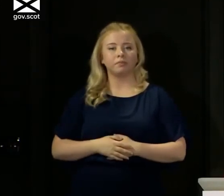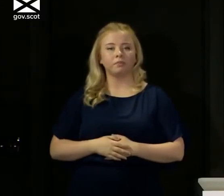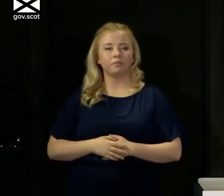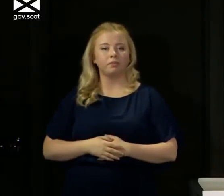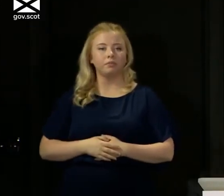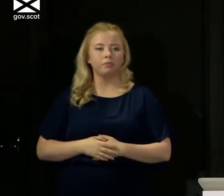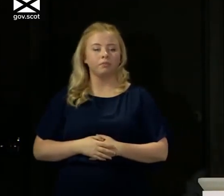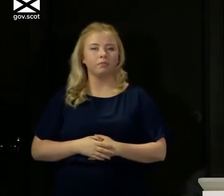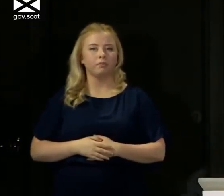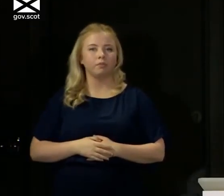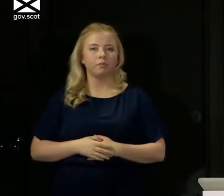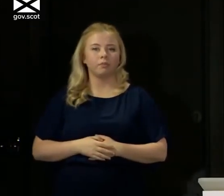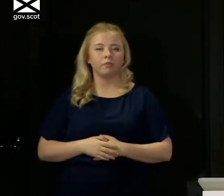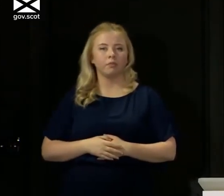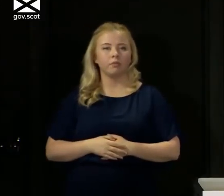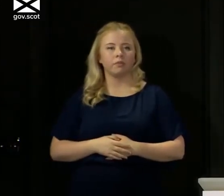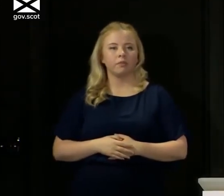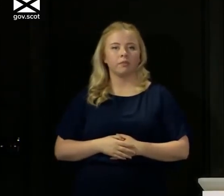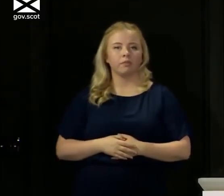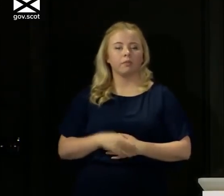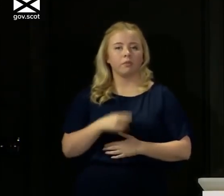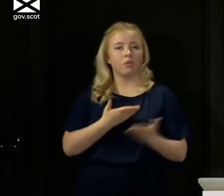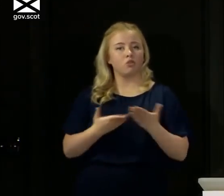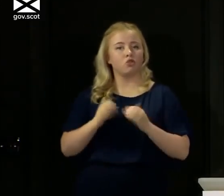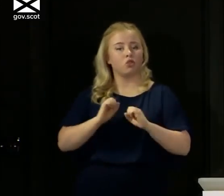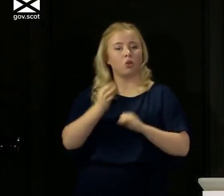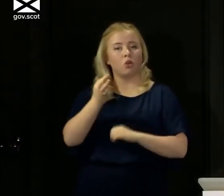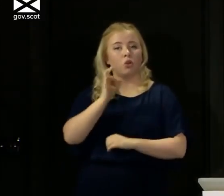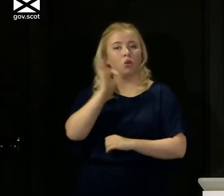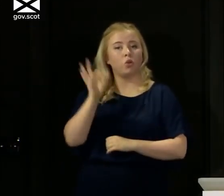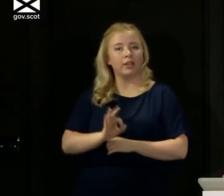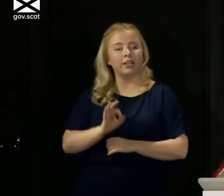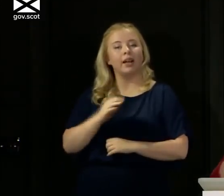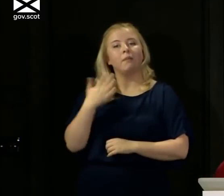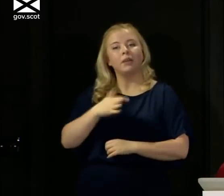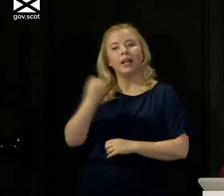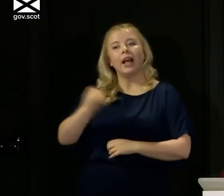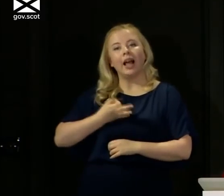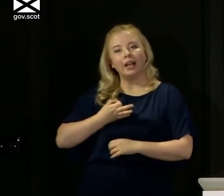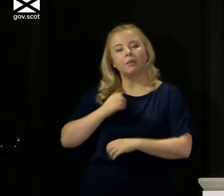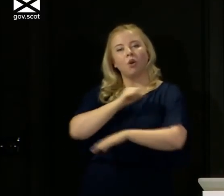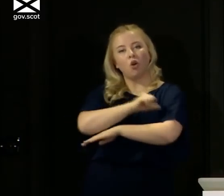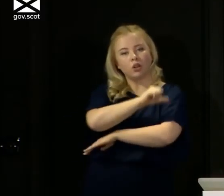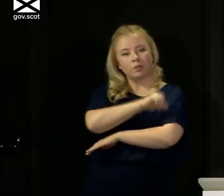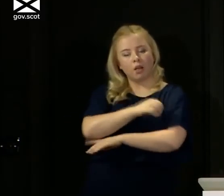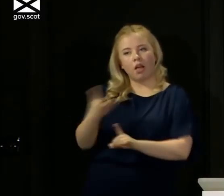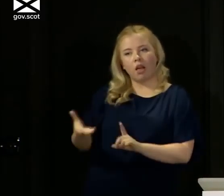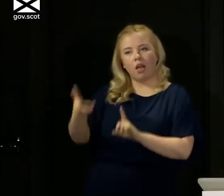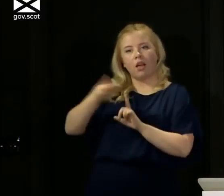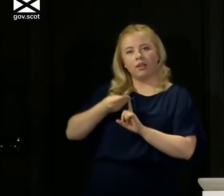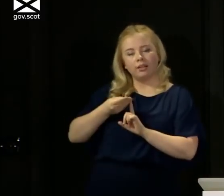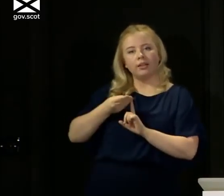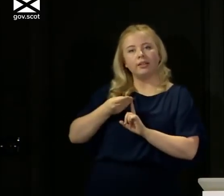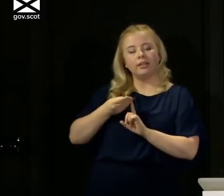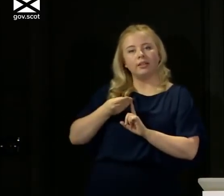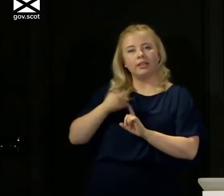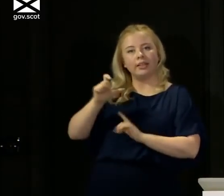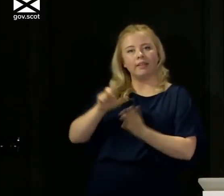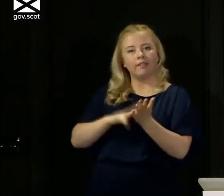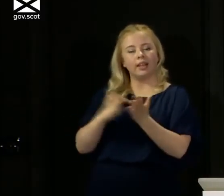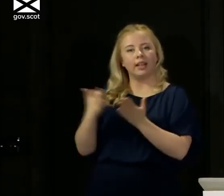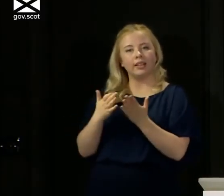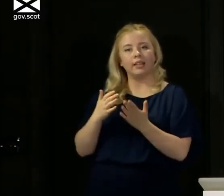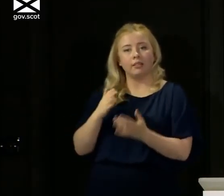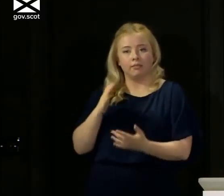just you sort of introduce your question by saying I was asked about hospital-acquired infection. The fundamental point I